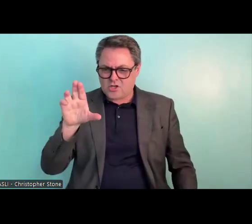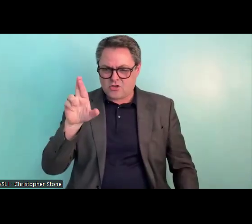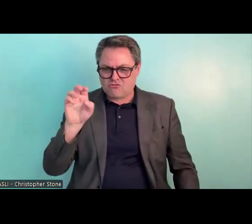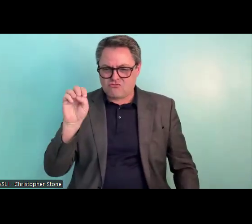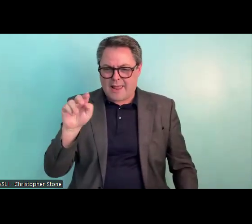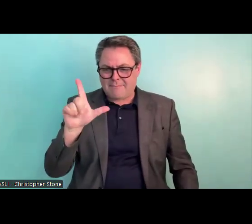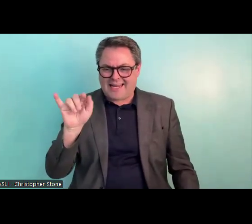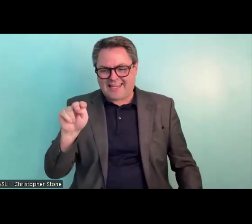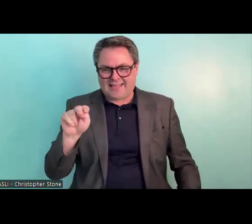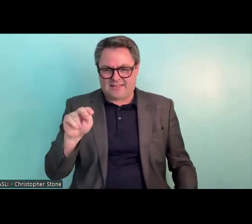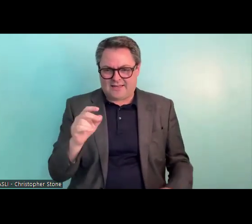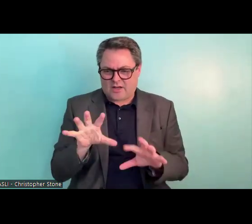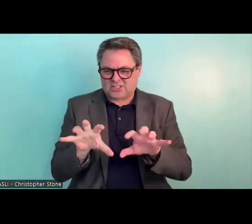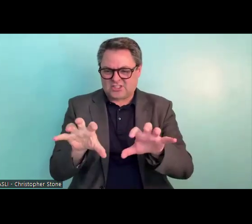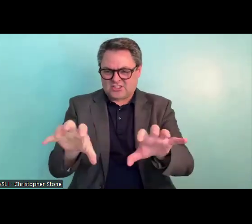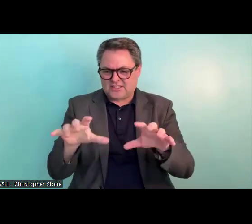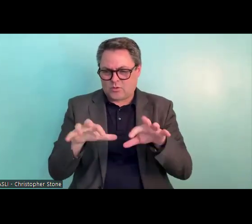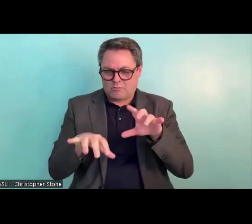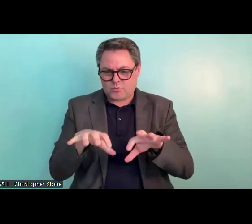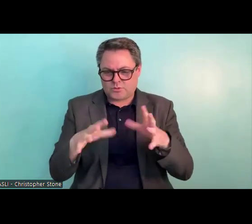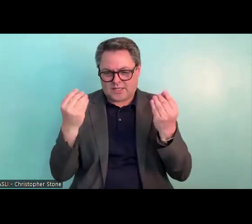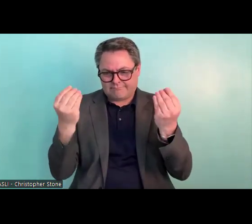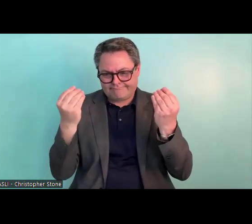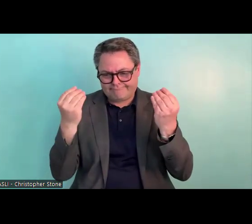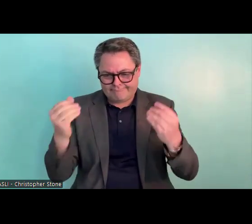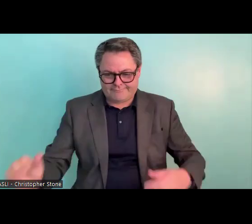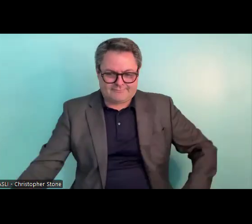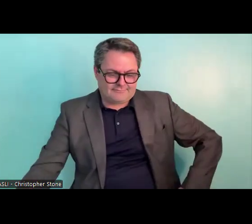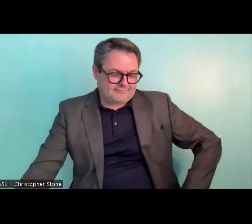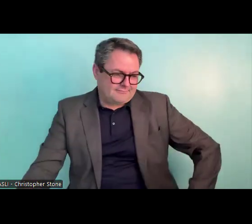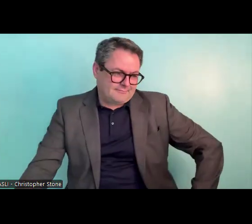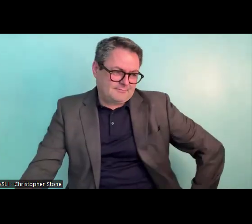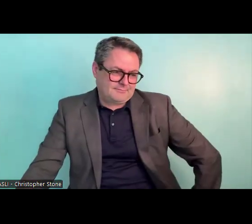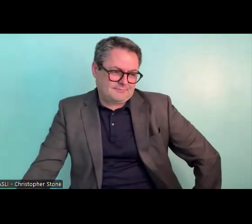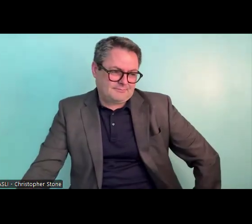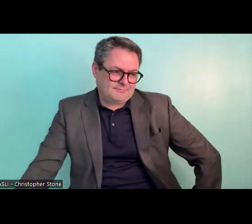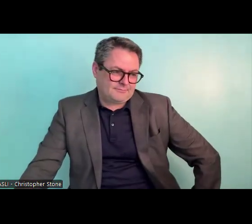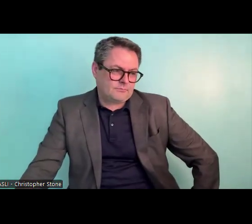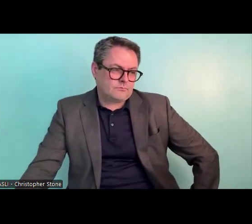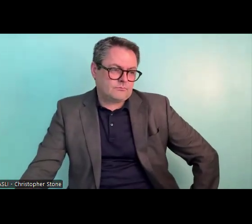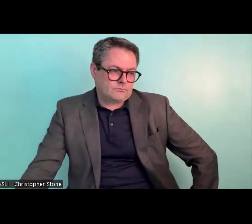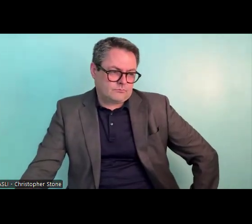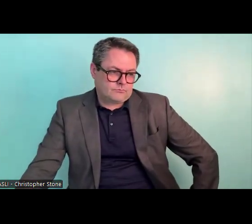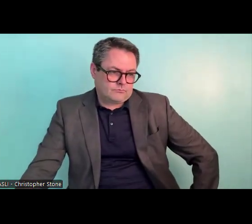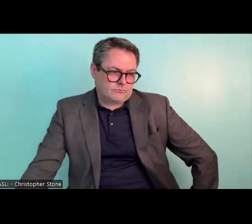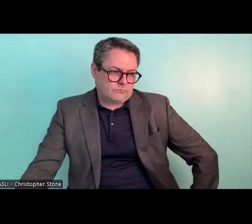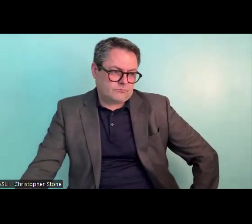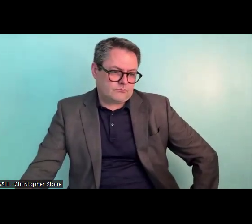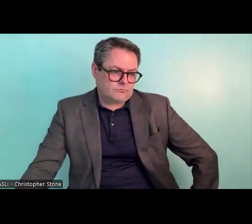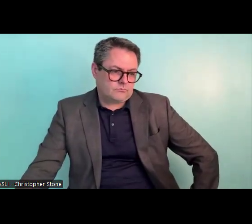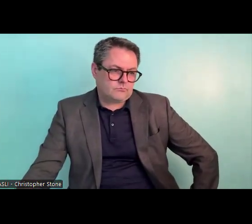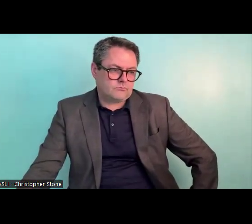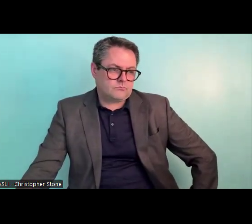You know, I feel like we've got lots of gremlins, something playing at us today. So lots of technical gremlins that are making our